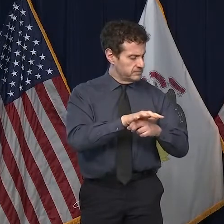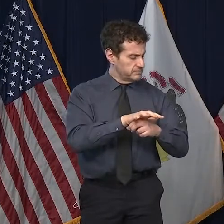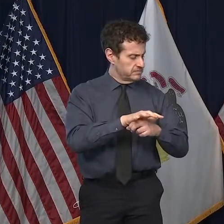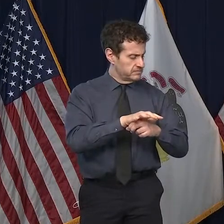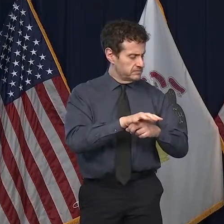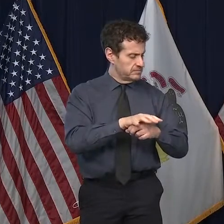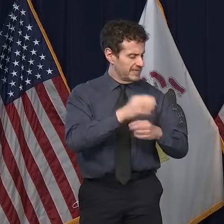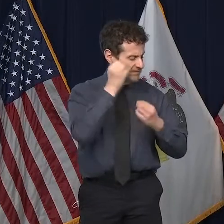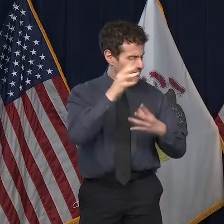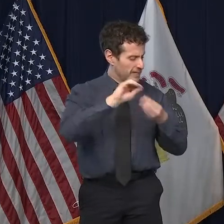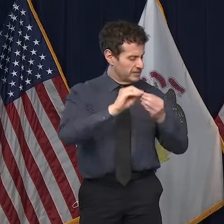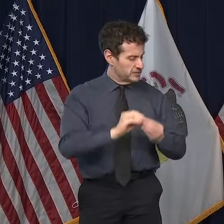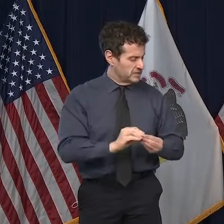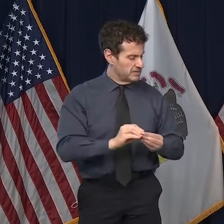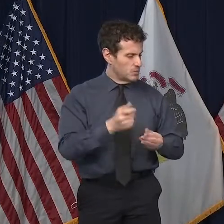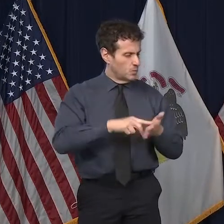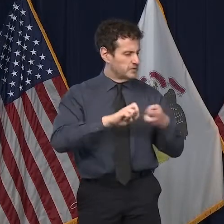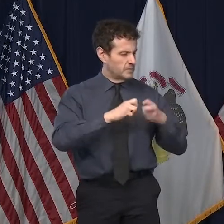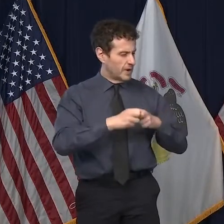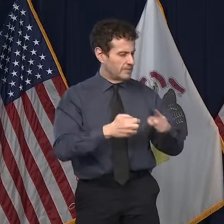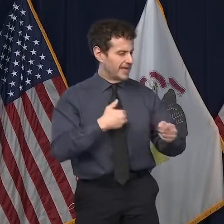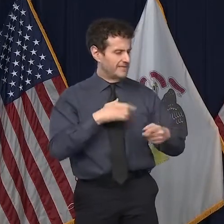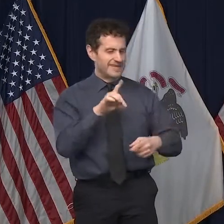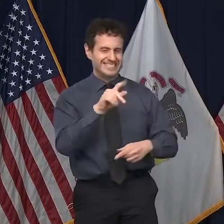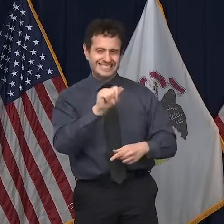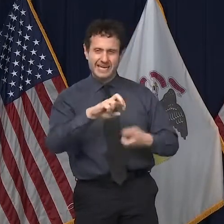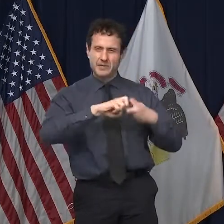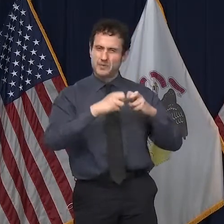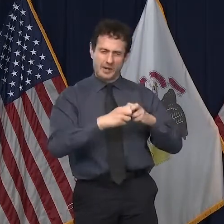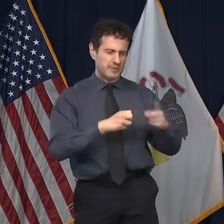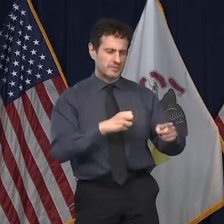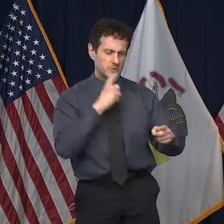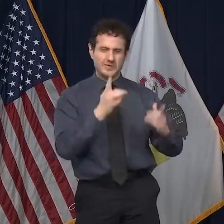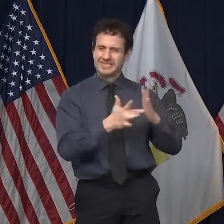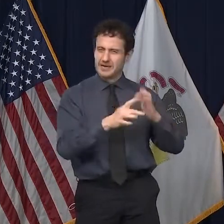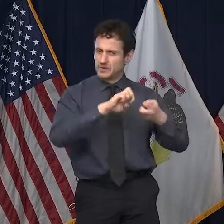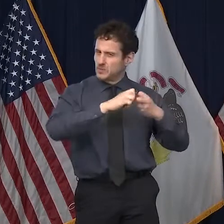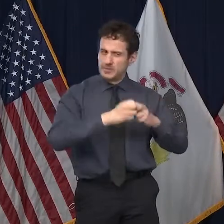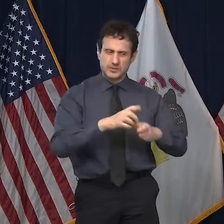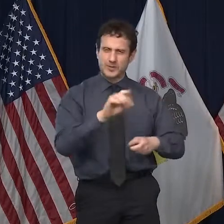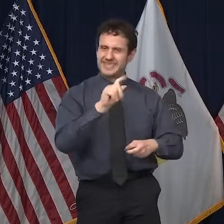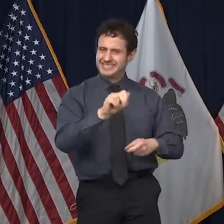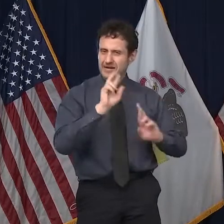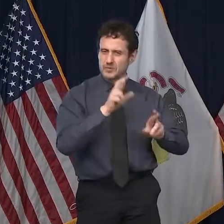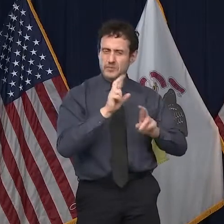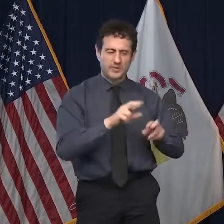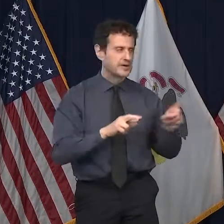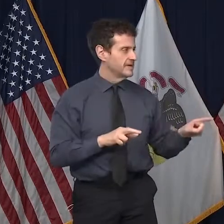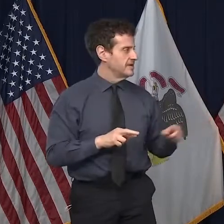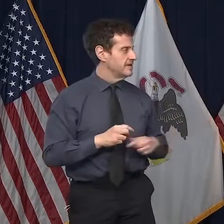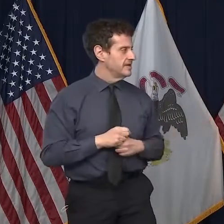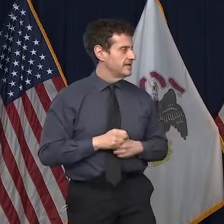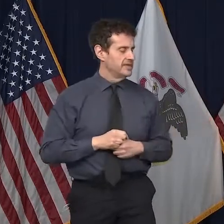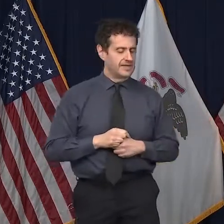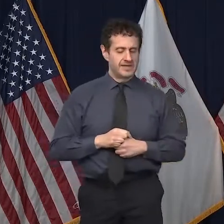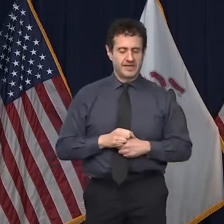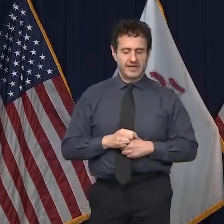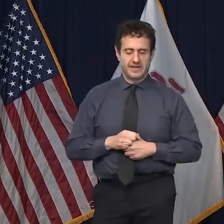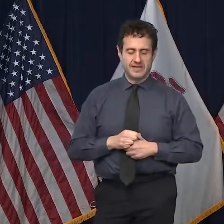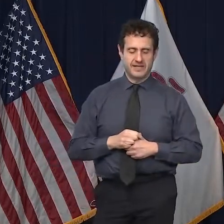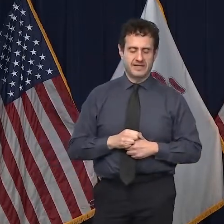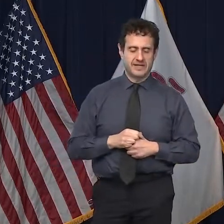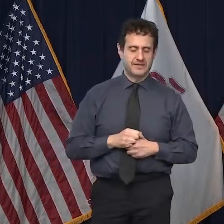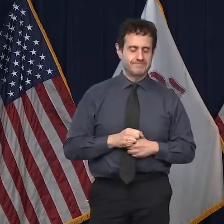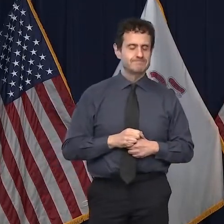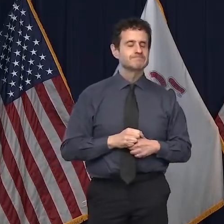IDPH. Can you explain what the problem is and when you expect to have the issue rectified? Yeah, I think this might be a late issue.